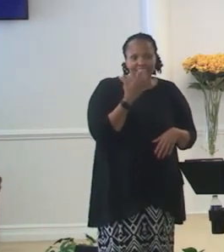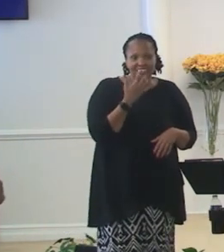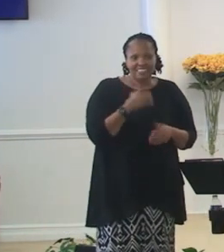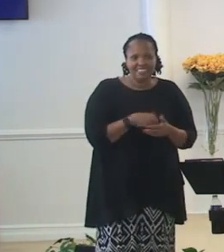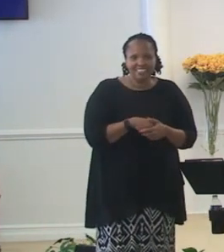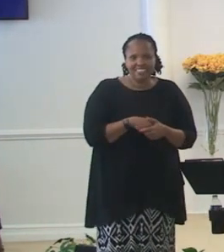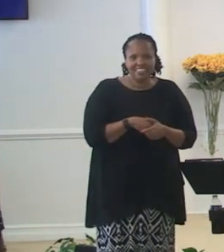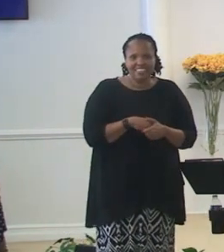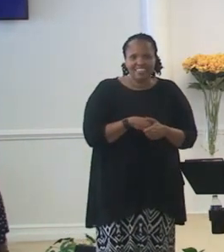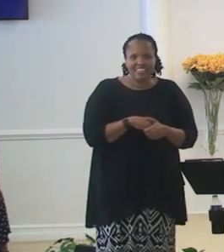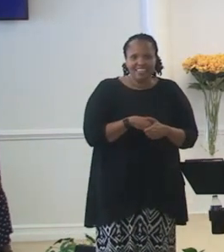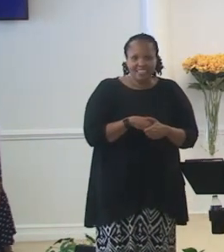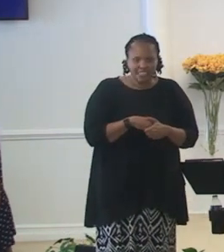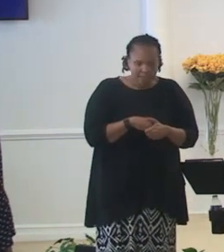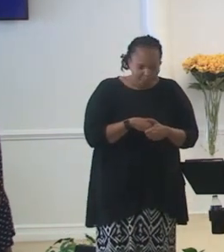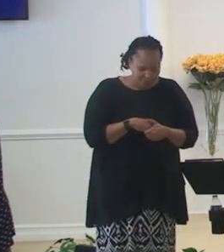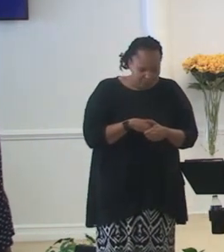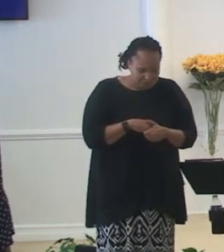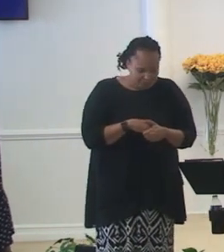how